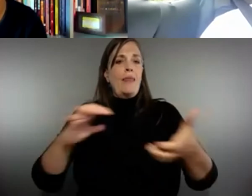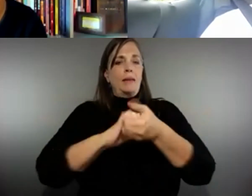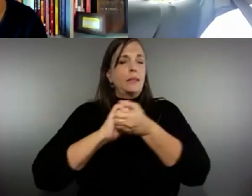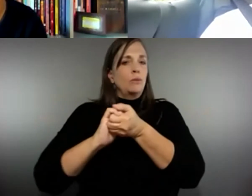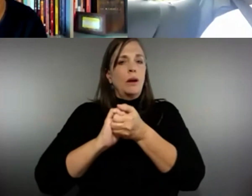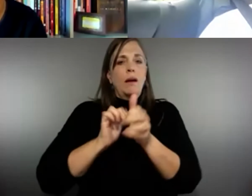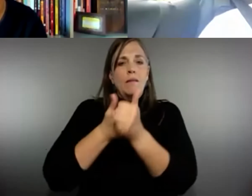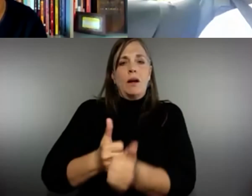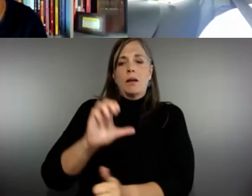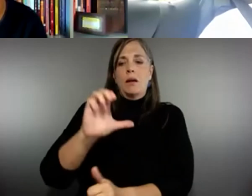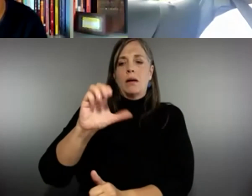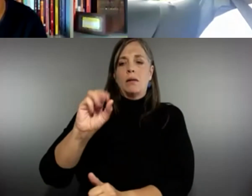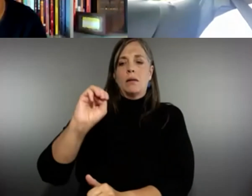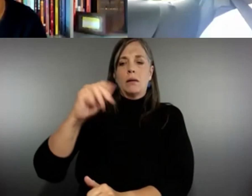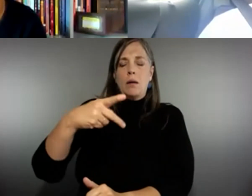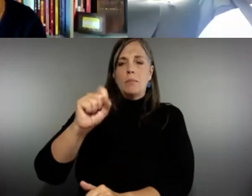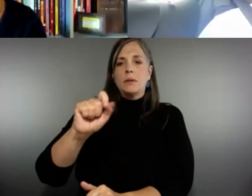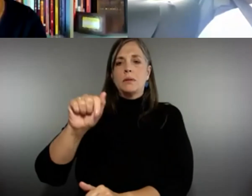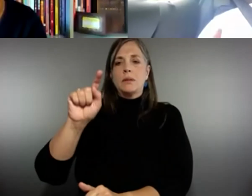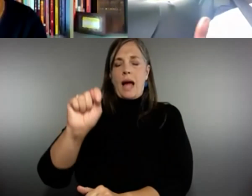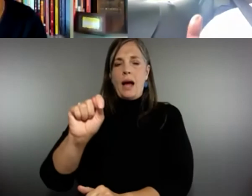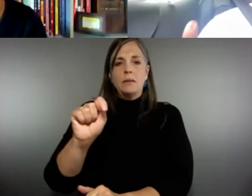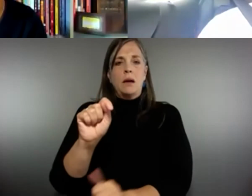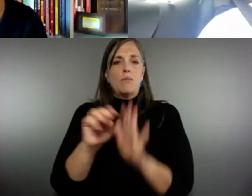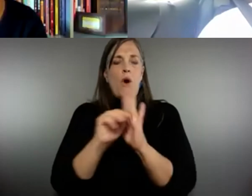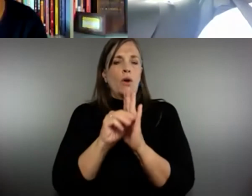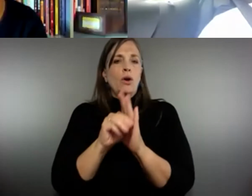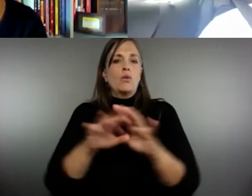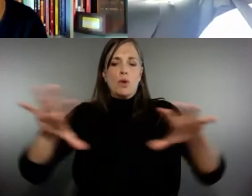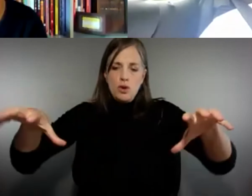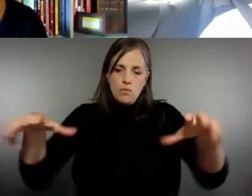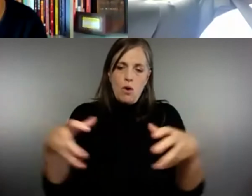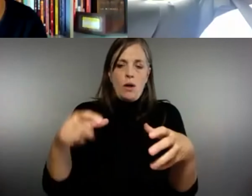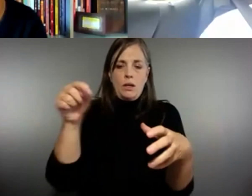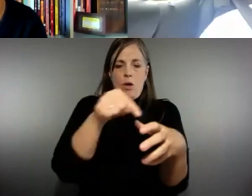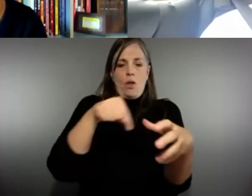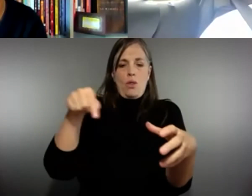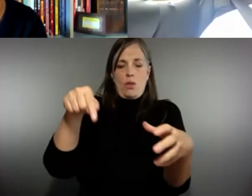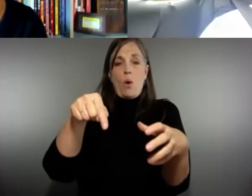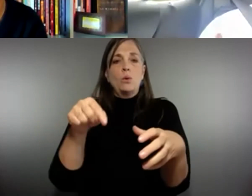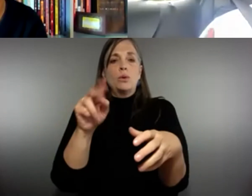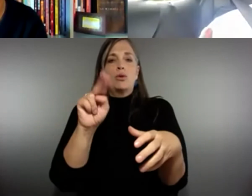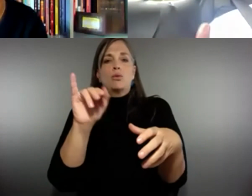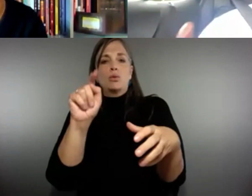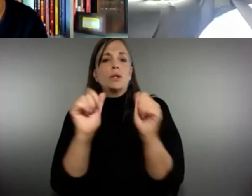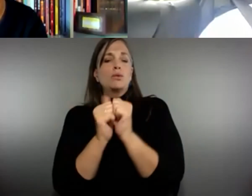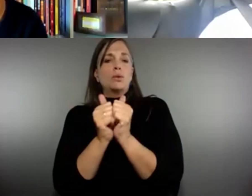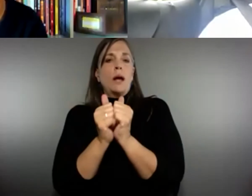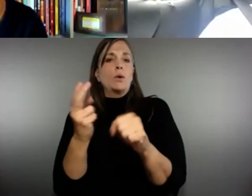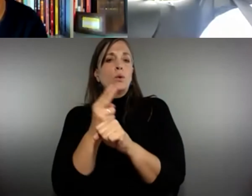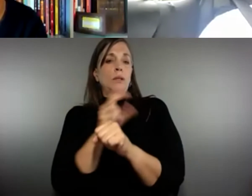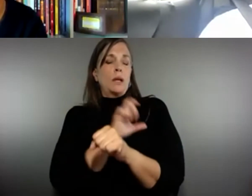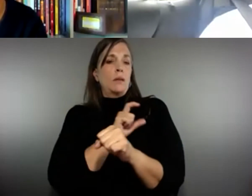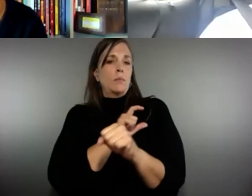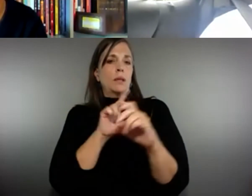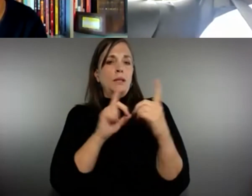when you brought the heads of agencies together and you of units together using the police department and you question them